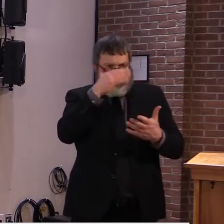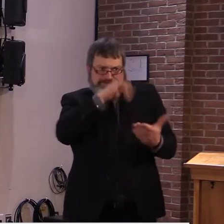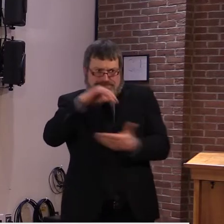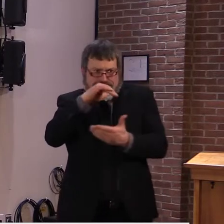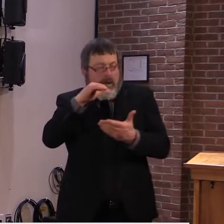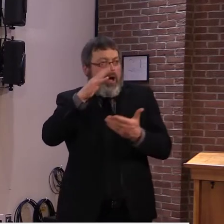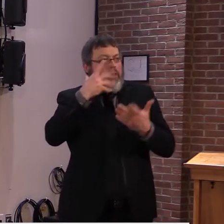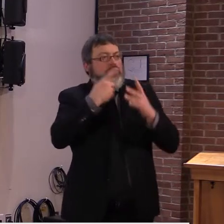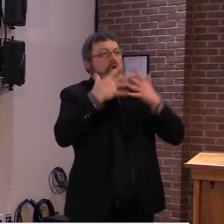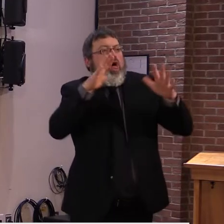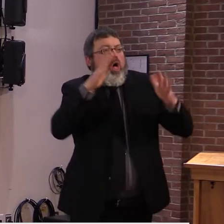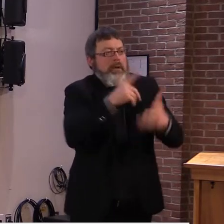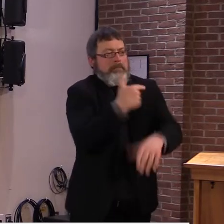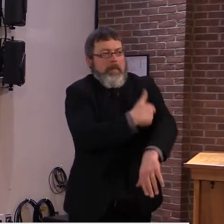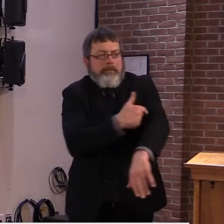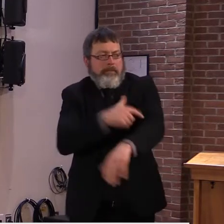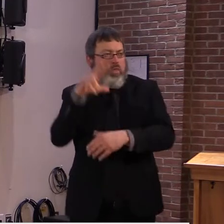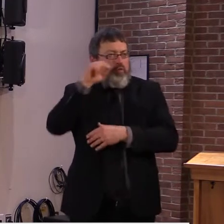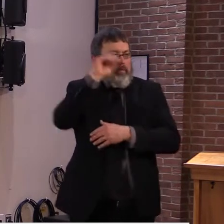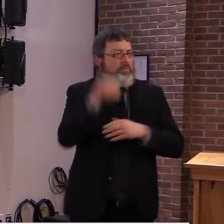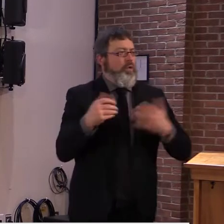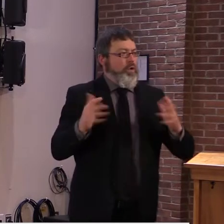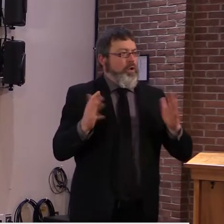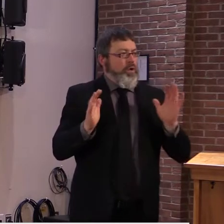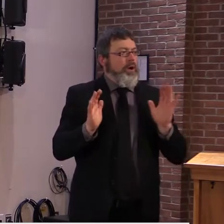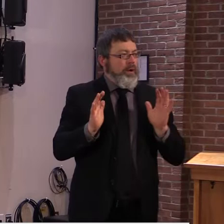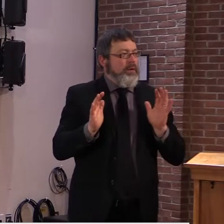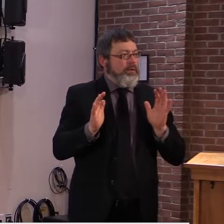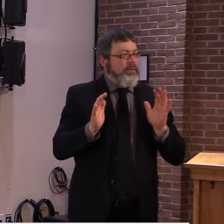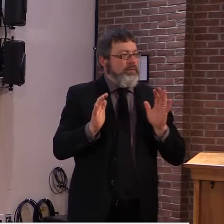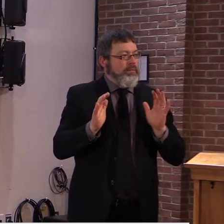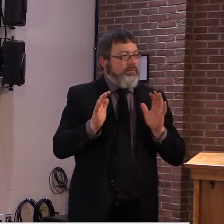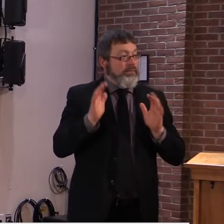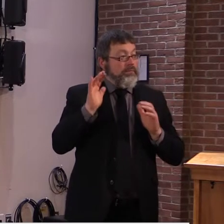that have been allocated to states thus far.